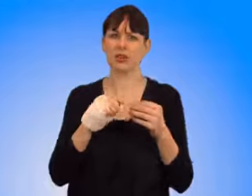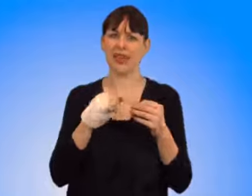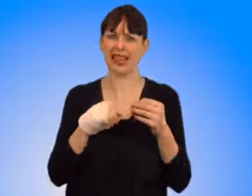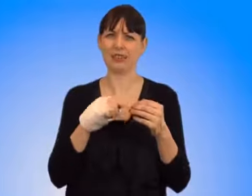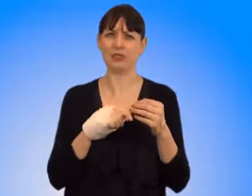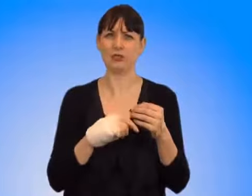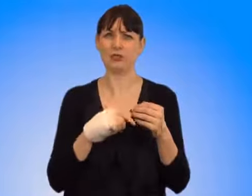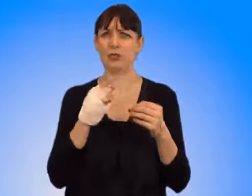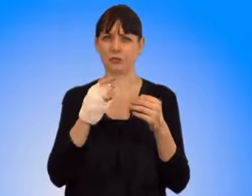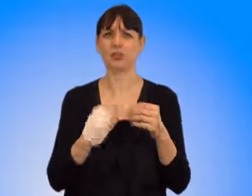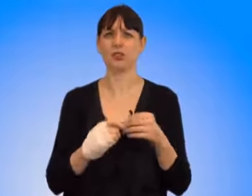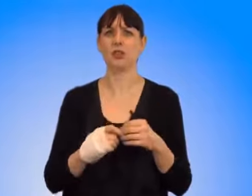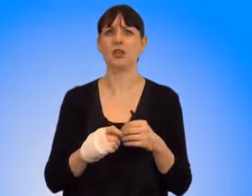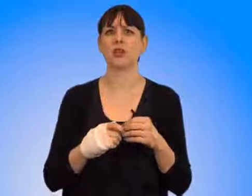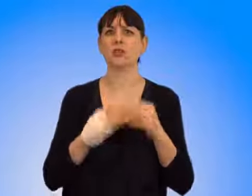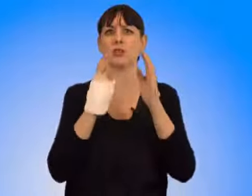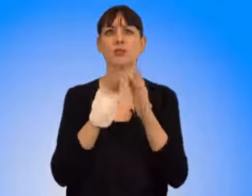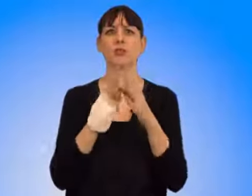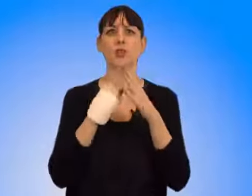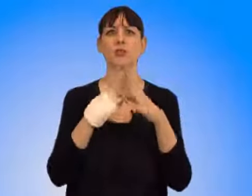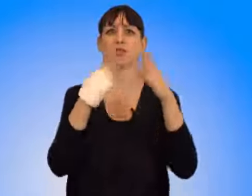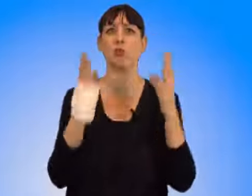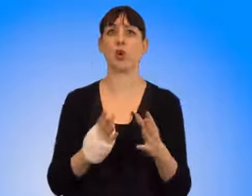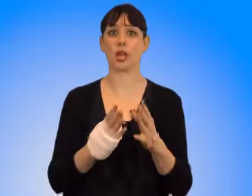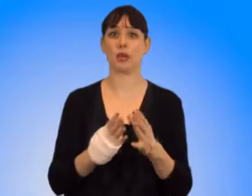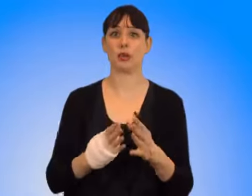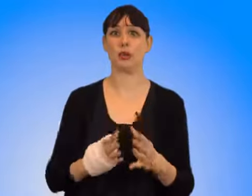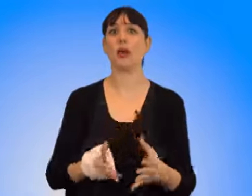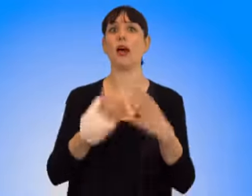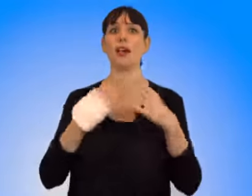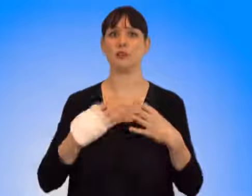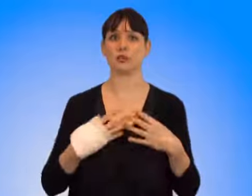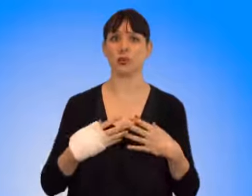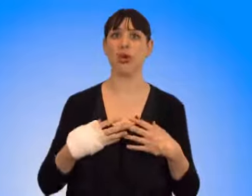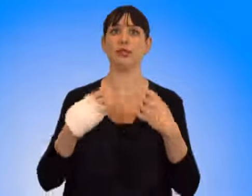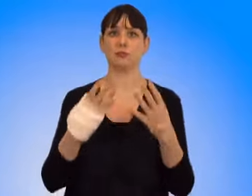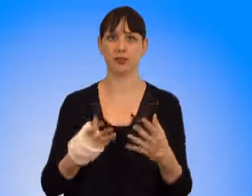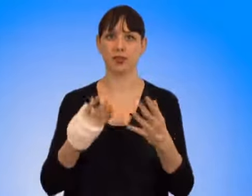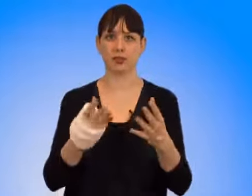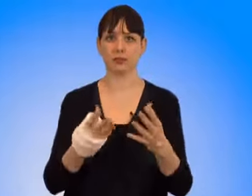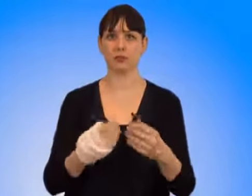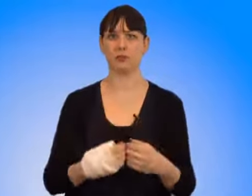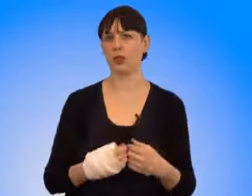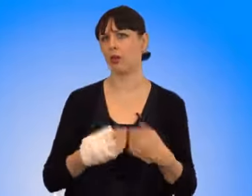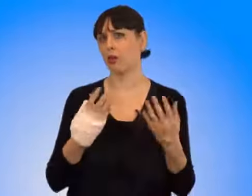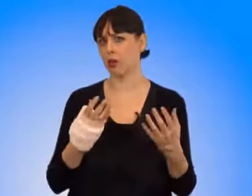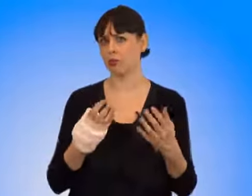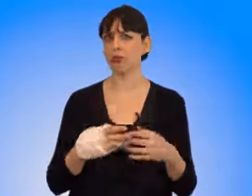your ankle or your foot, you can use the verb sprain. I've sprained my ankle. Or you